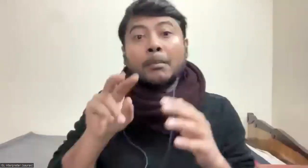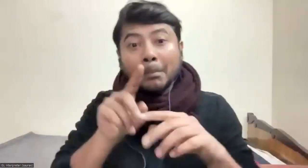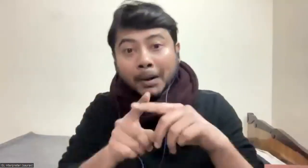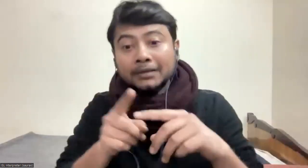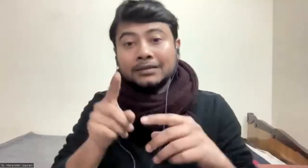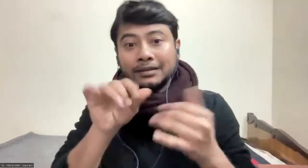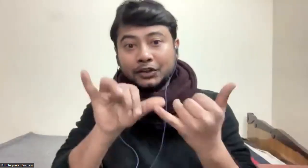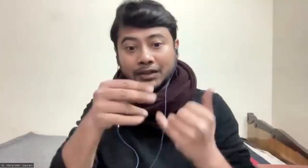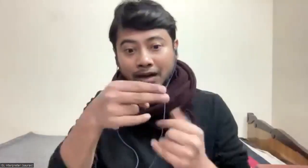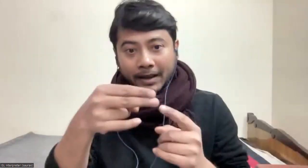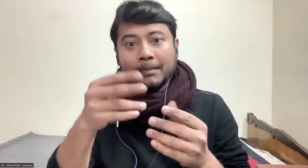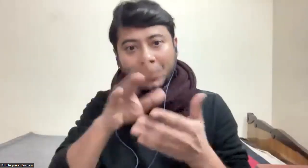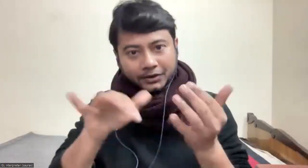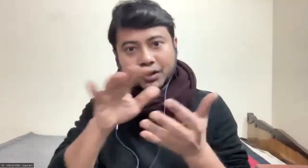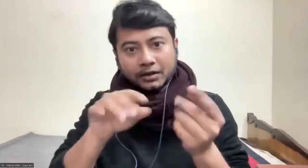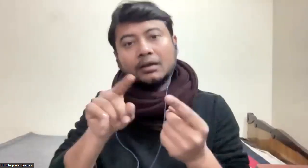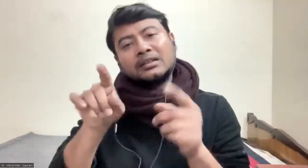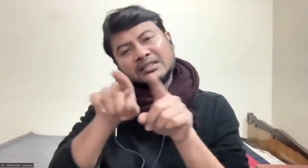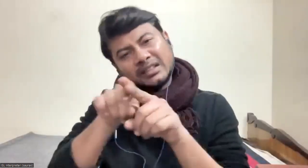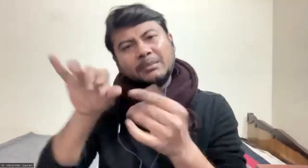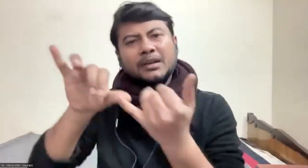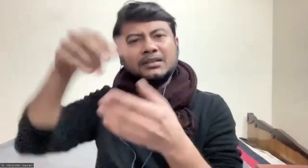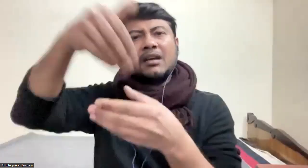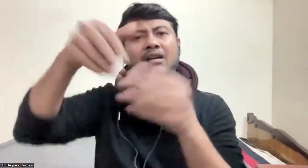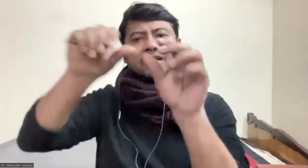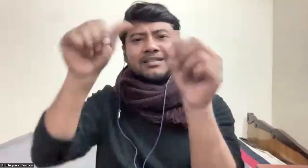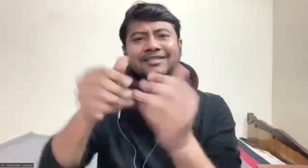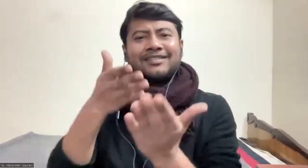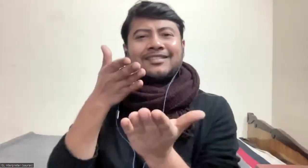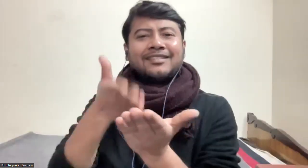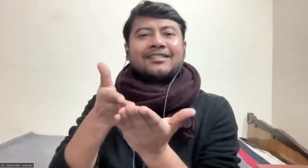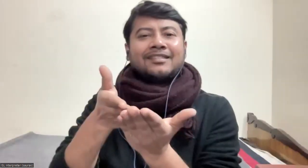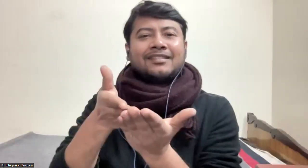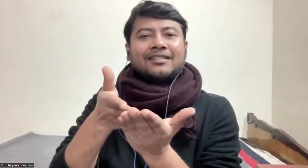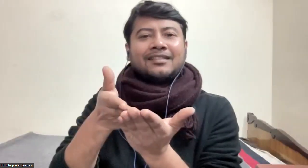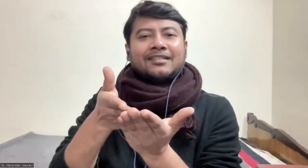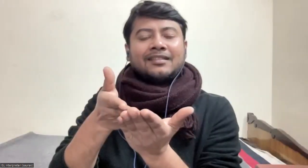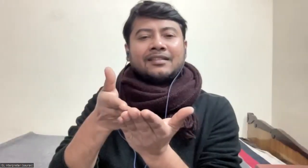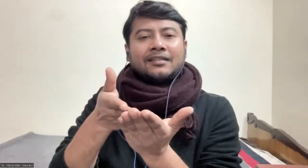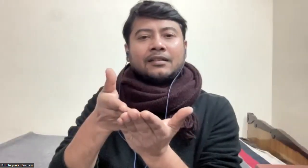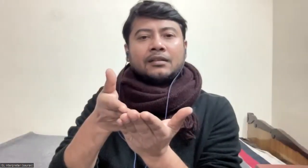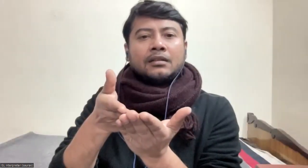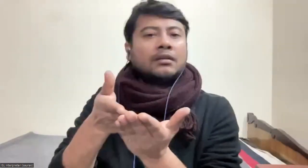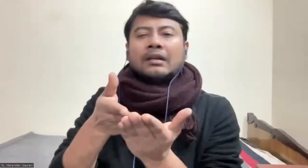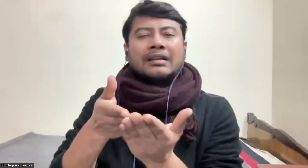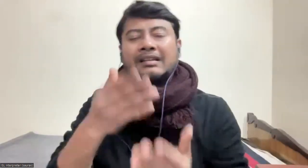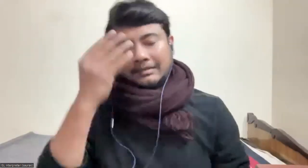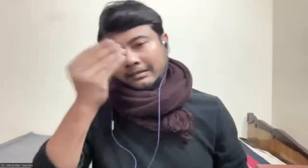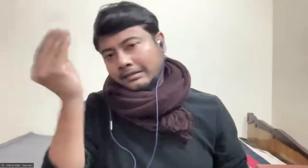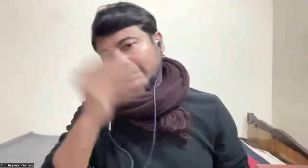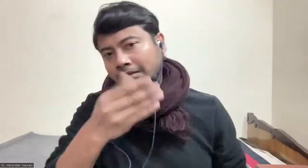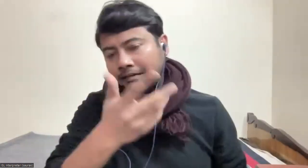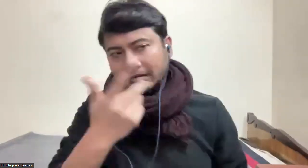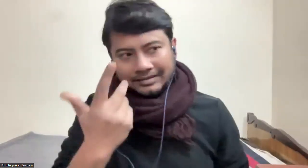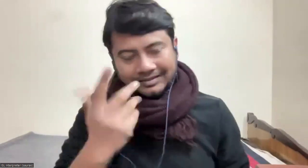and it is the topmost mantra. So if we don't believe that, if you think it is just some imaginative story, then it